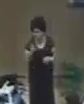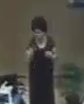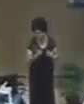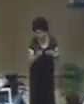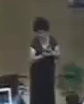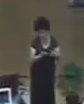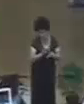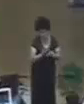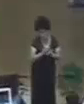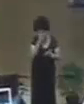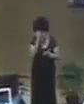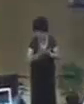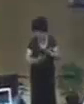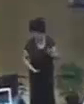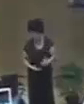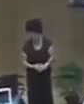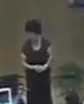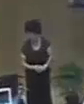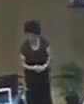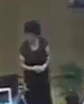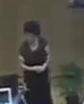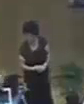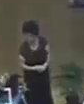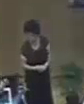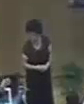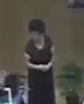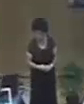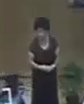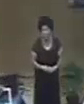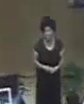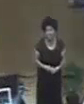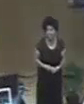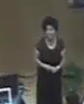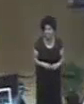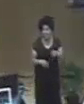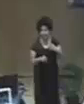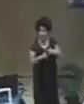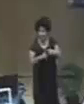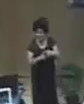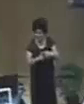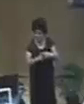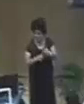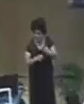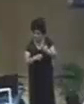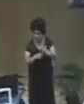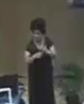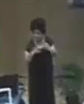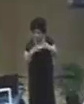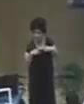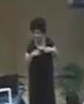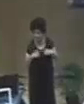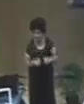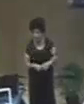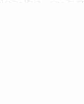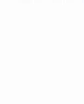work-based learning and things like that. So some of the people in charge of the work-based learning placements can be in those in that environment with the students as